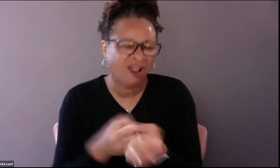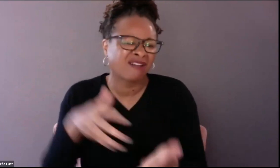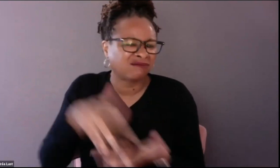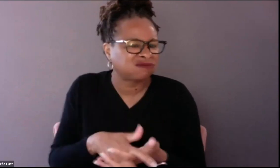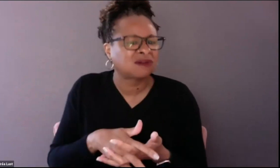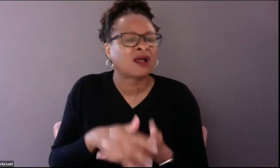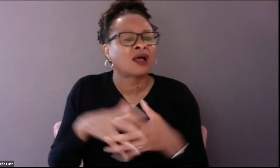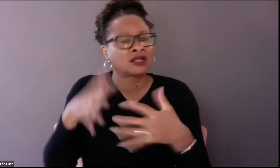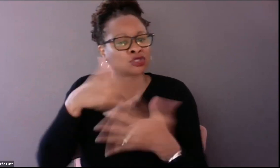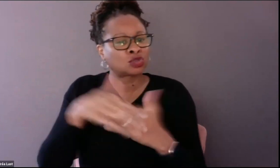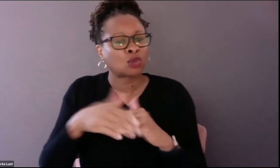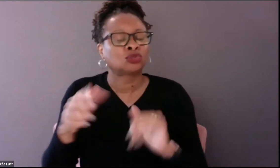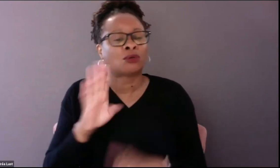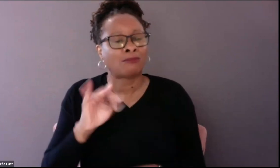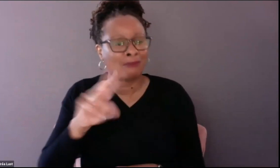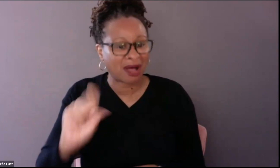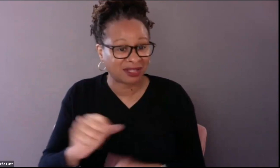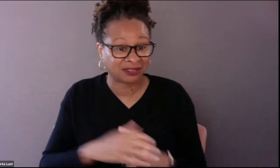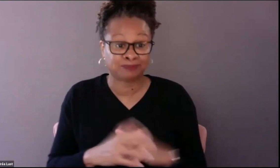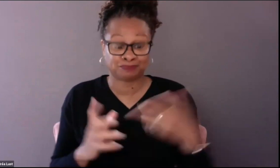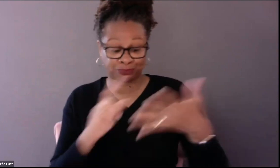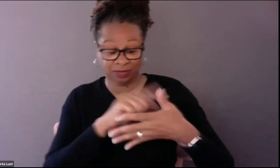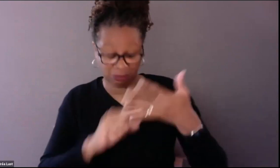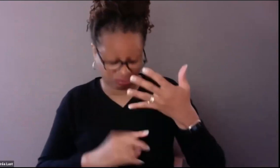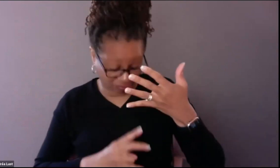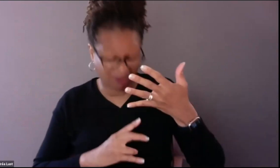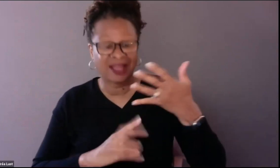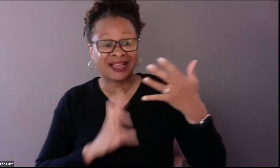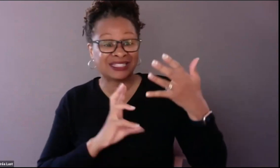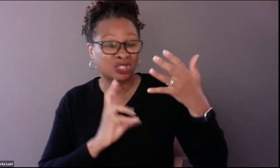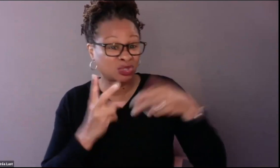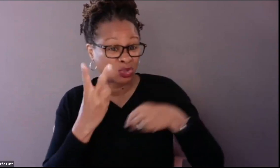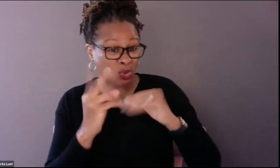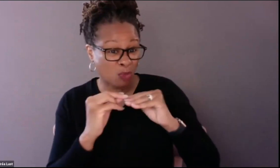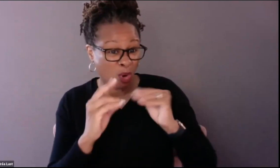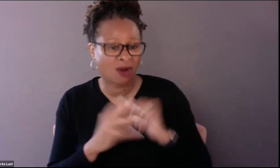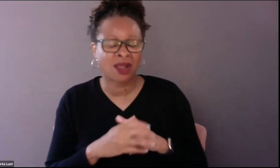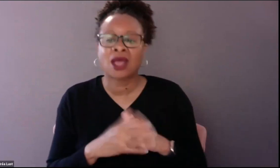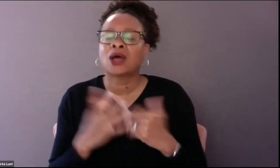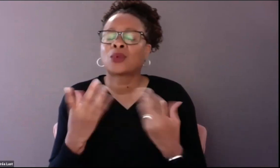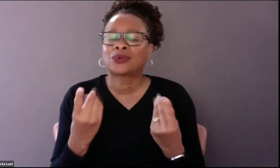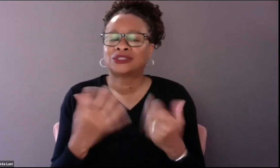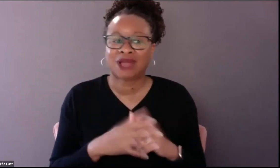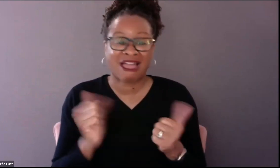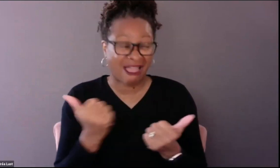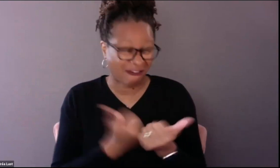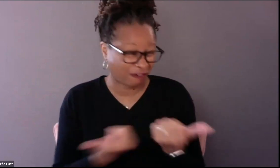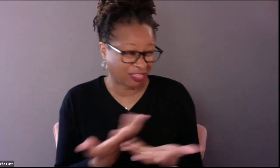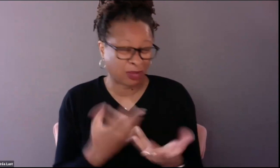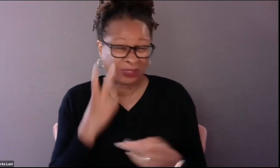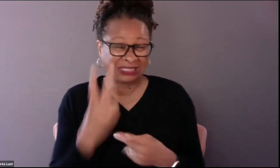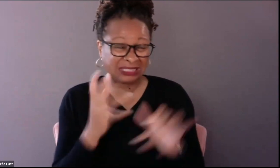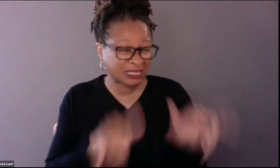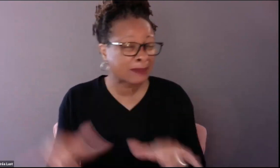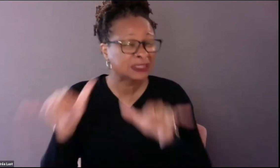more, and I'll be brief here. We want to actively disrupt the status quo. Explicit in